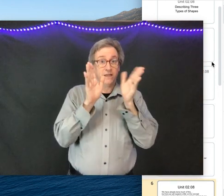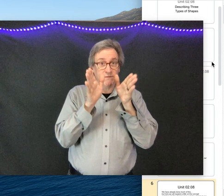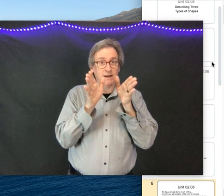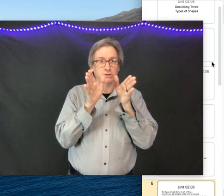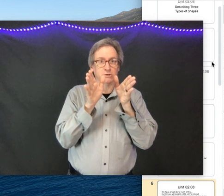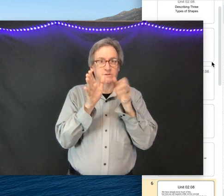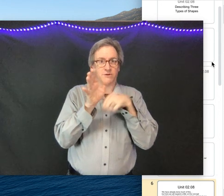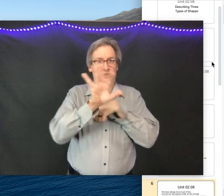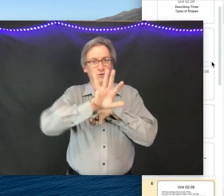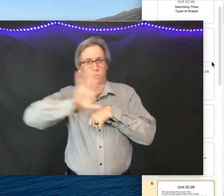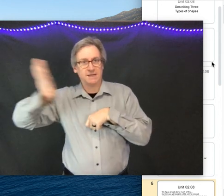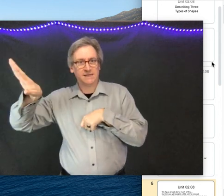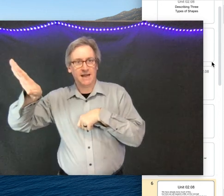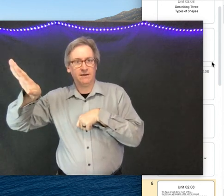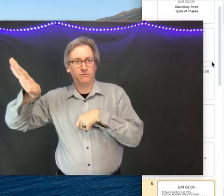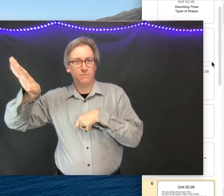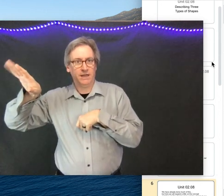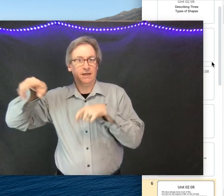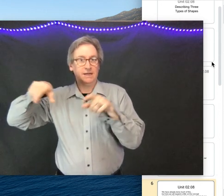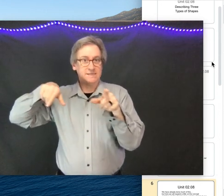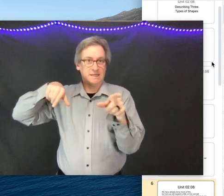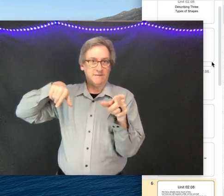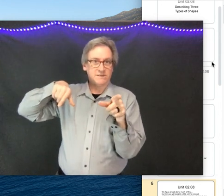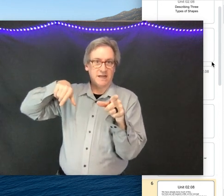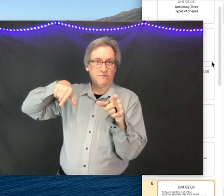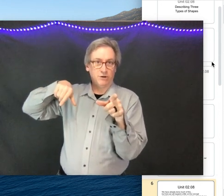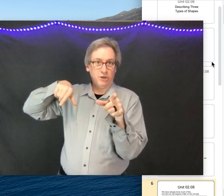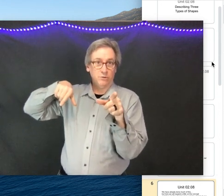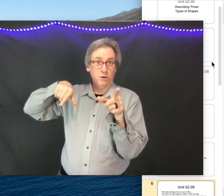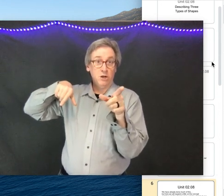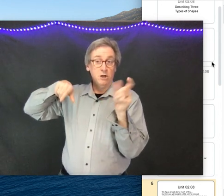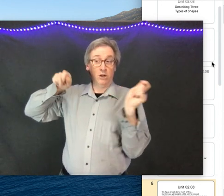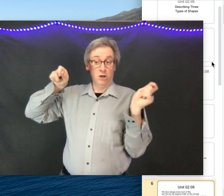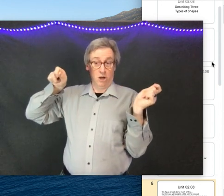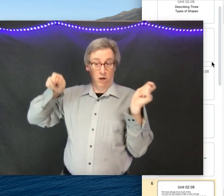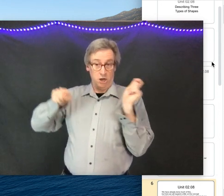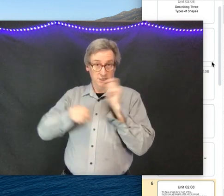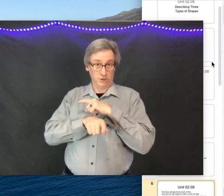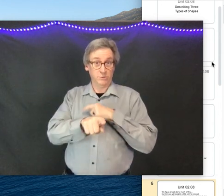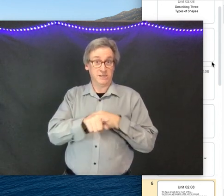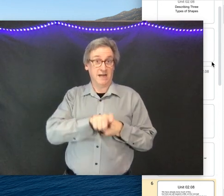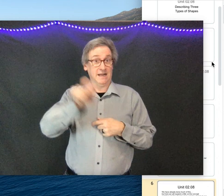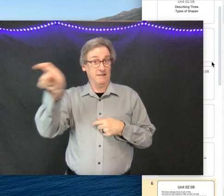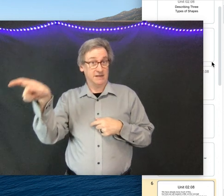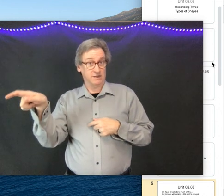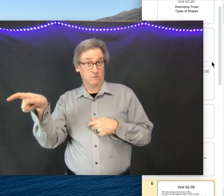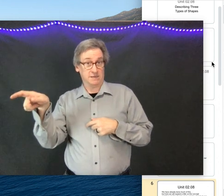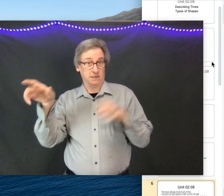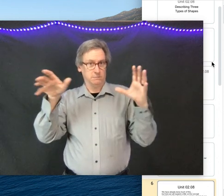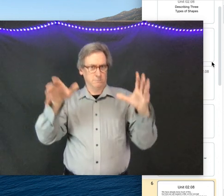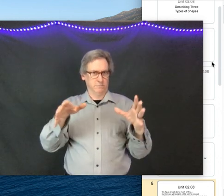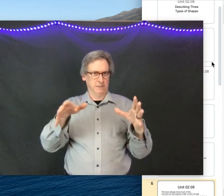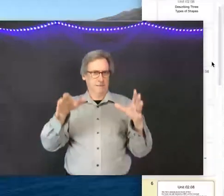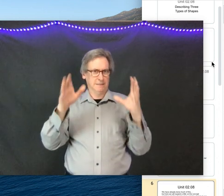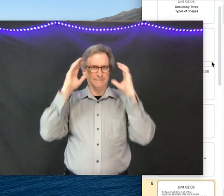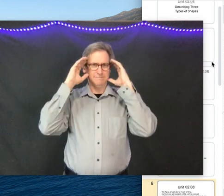so think about it in terms of direction. The right side for me is the left side for you until you sign it, and then it's on the right